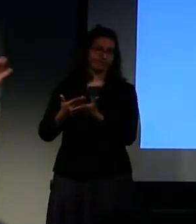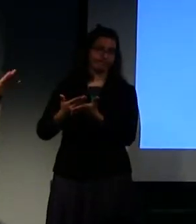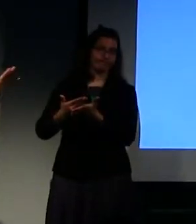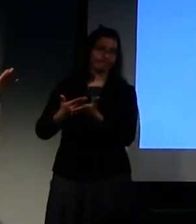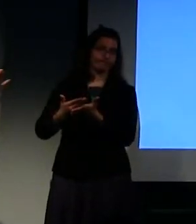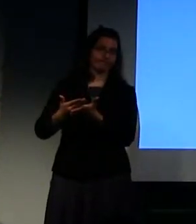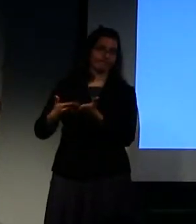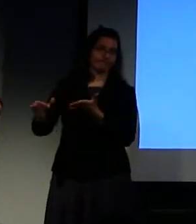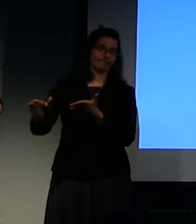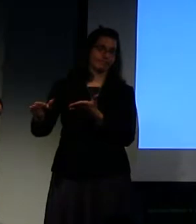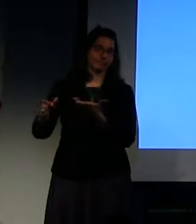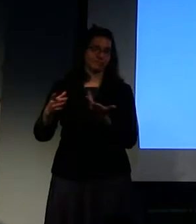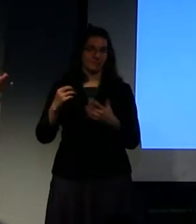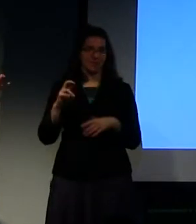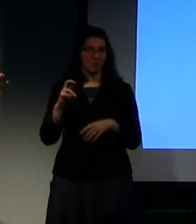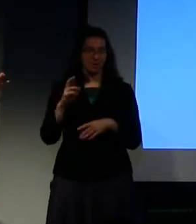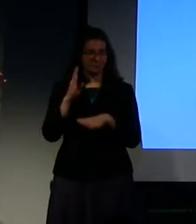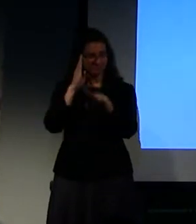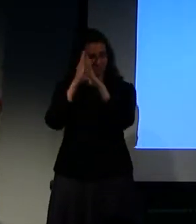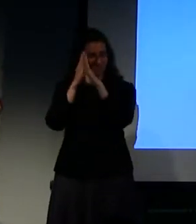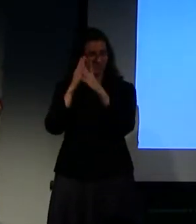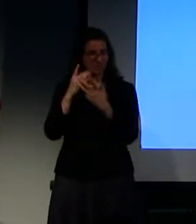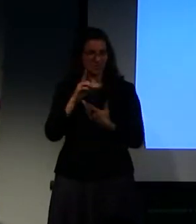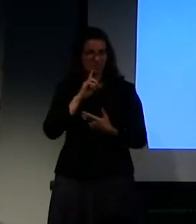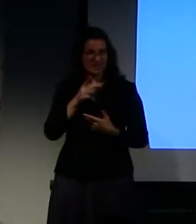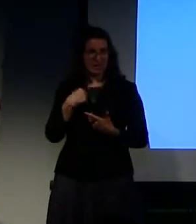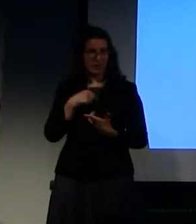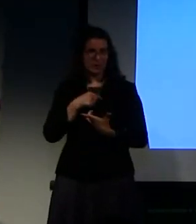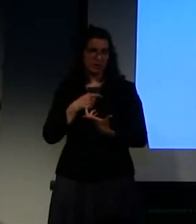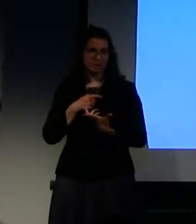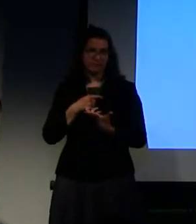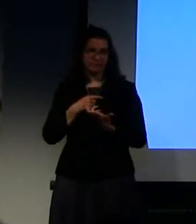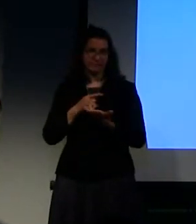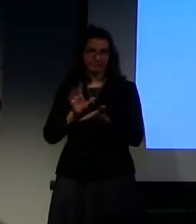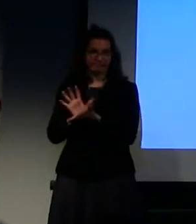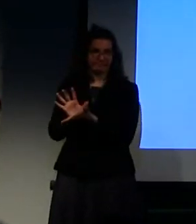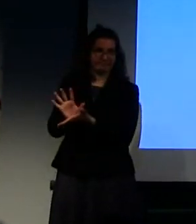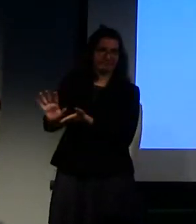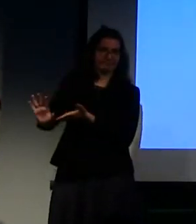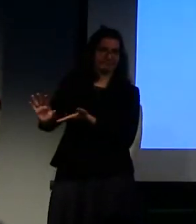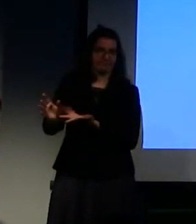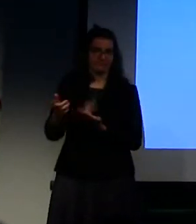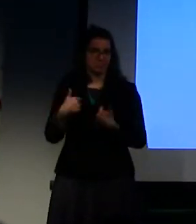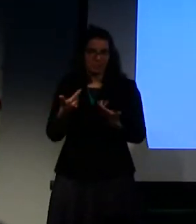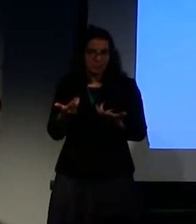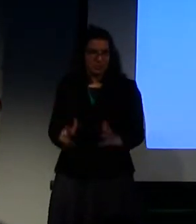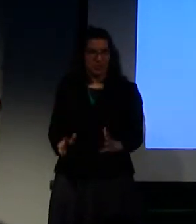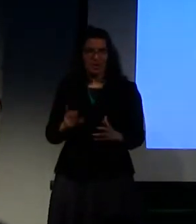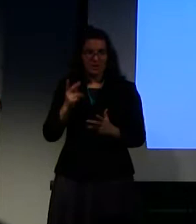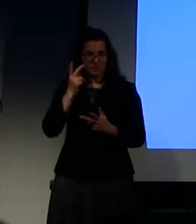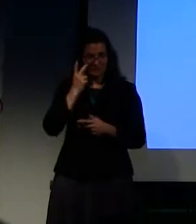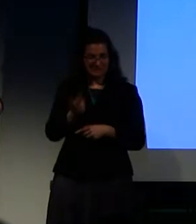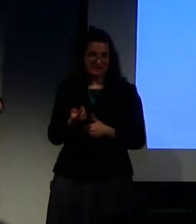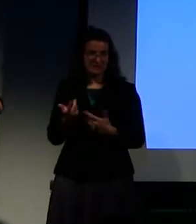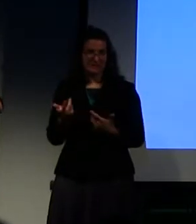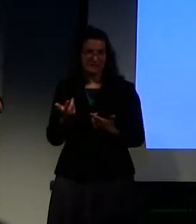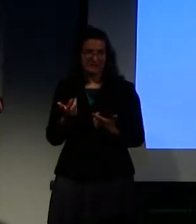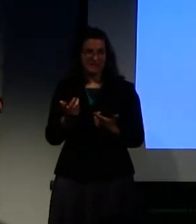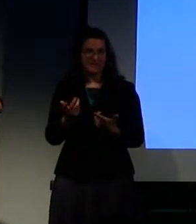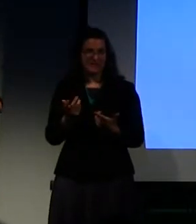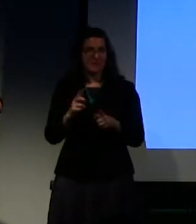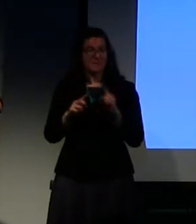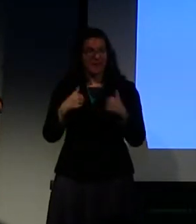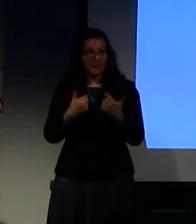the perimeter. We're getting rid of it. We don't want to see it. And what I'm asking is that we look at it even